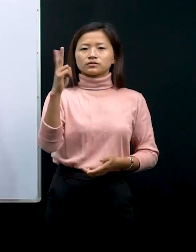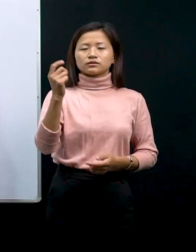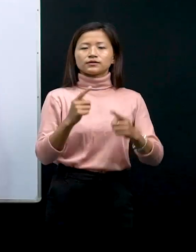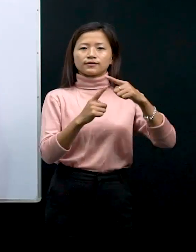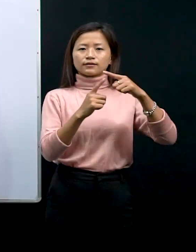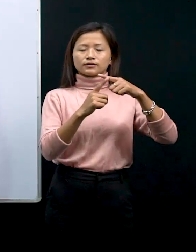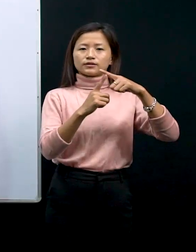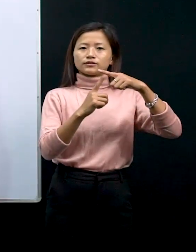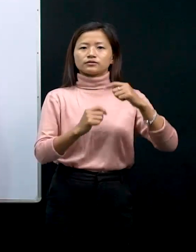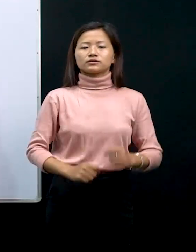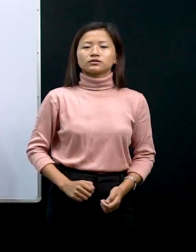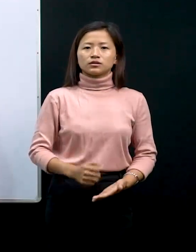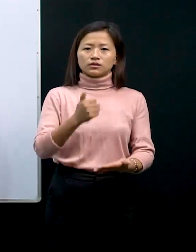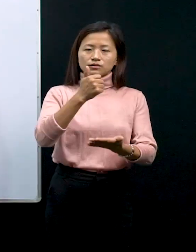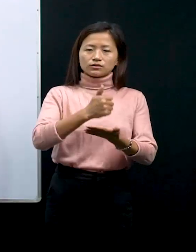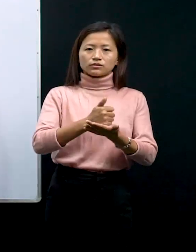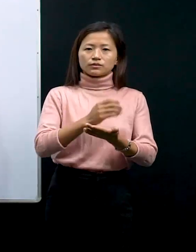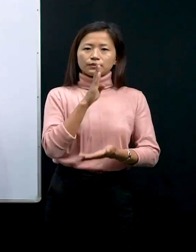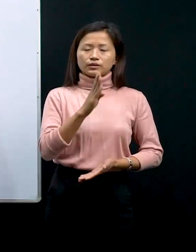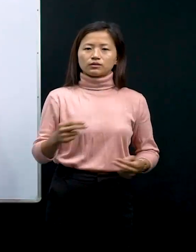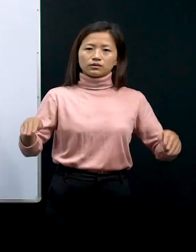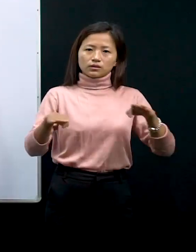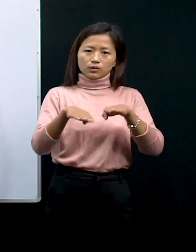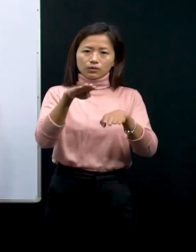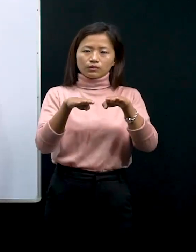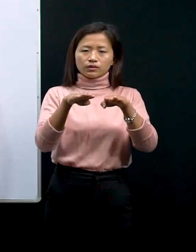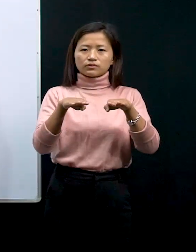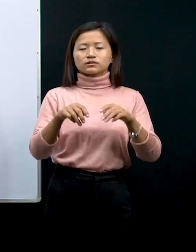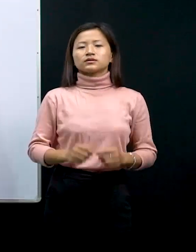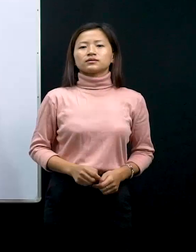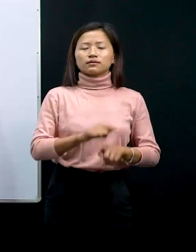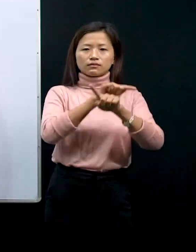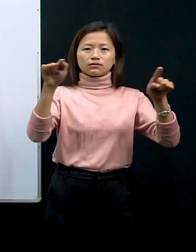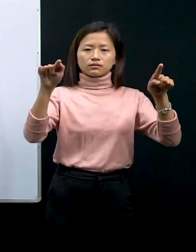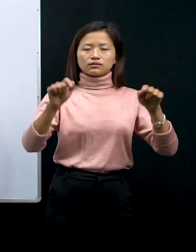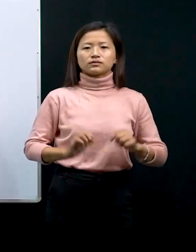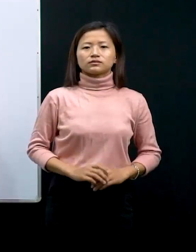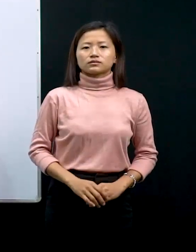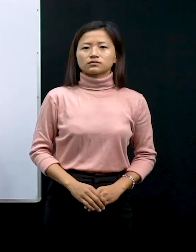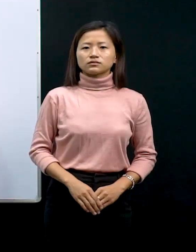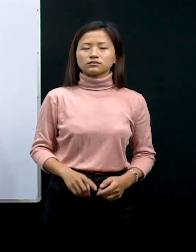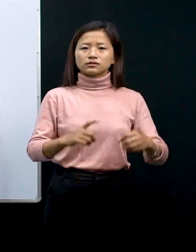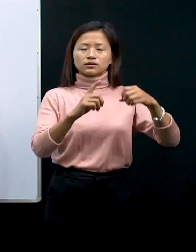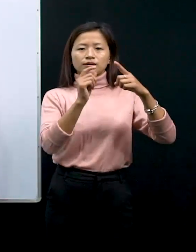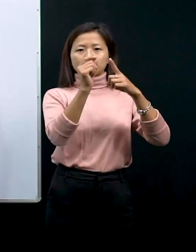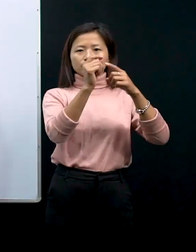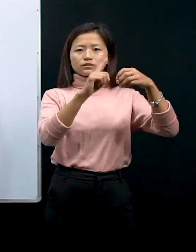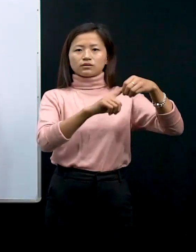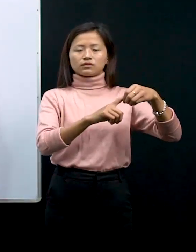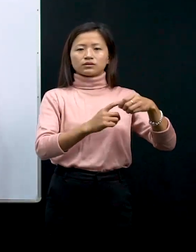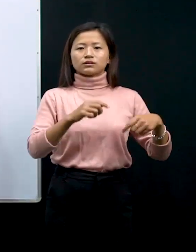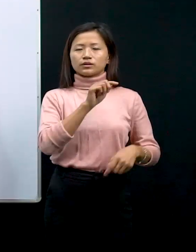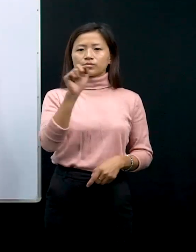right? The two tangents should be equal in length. That is PQ equal to